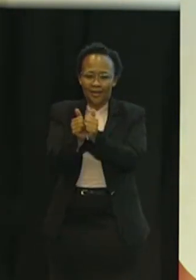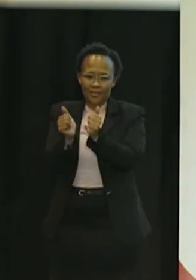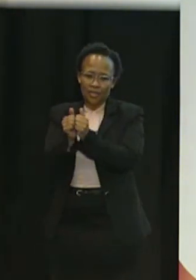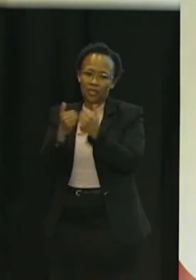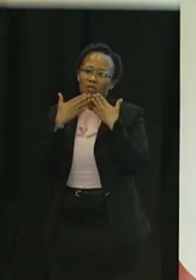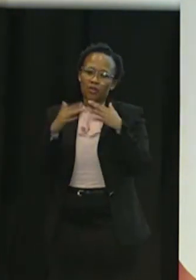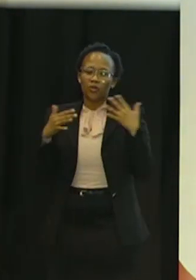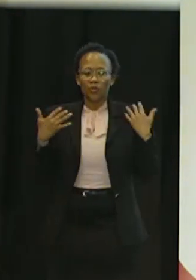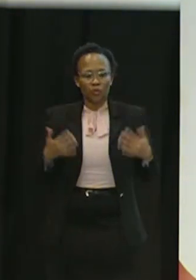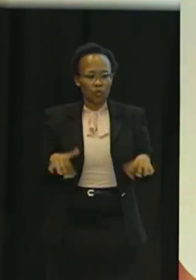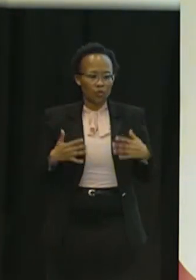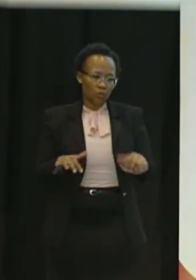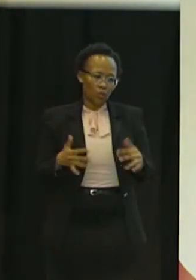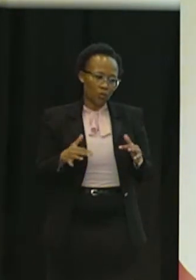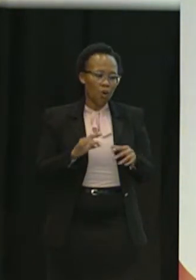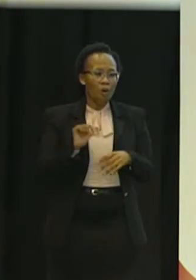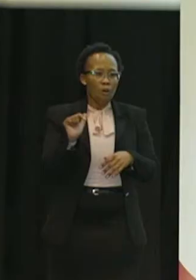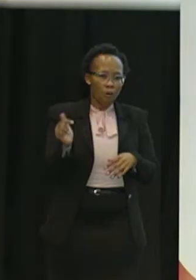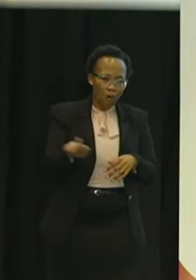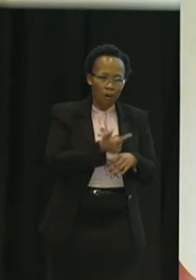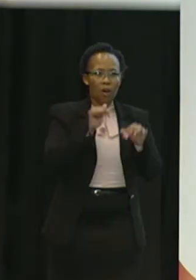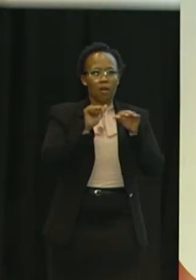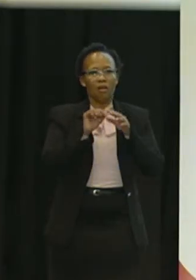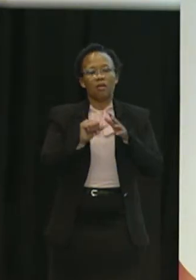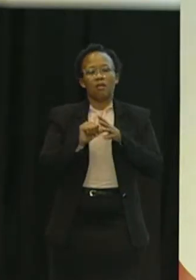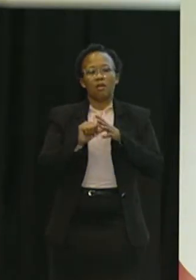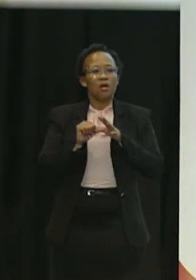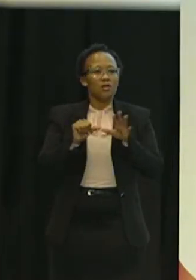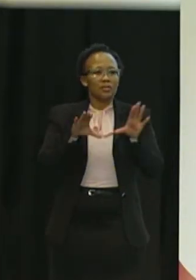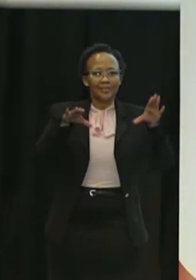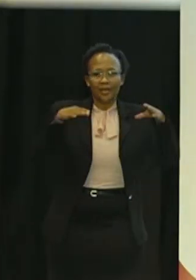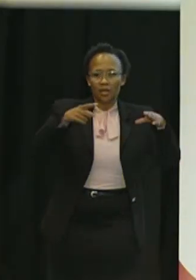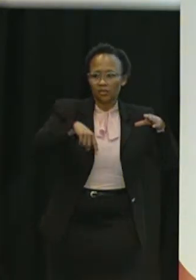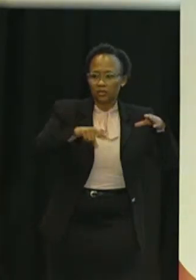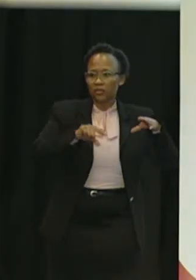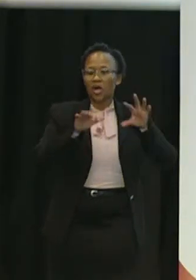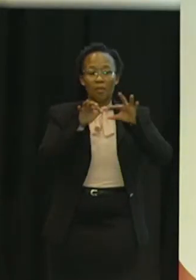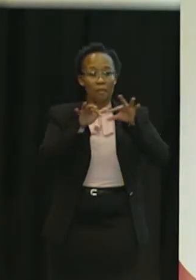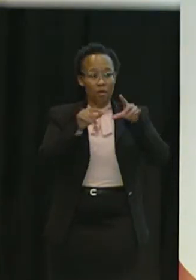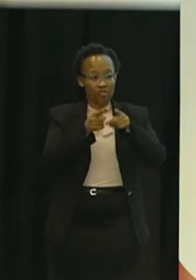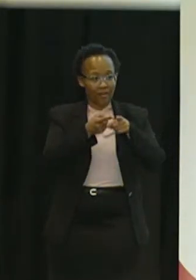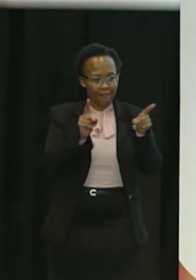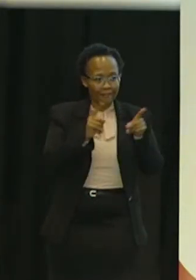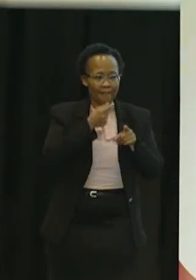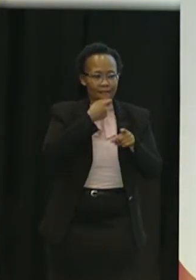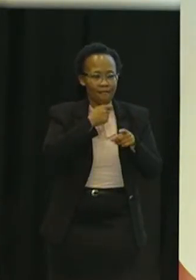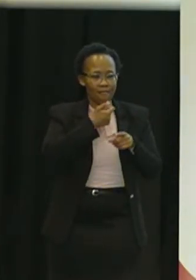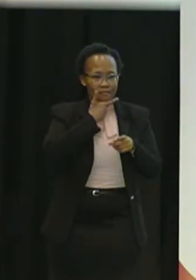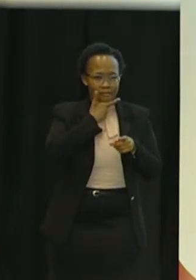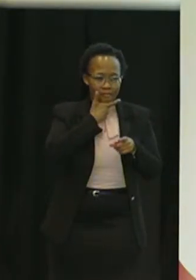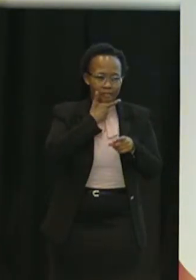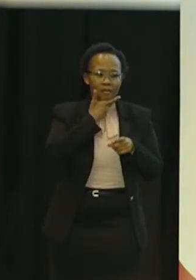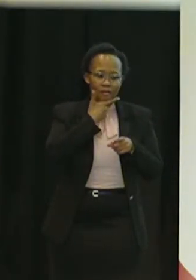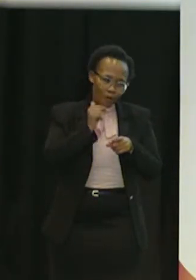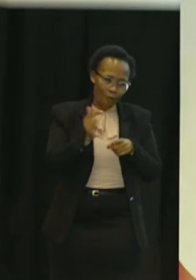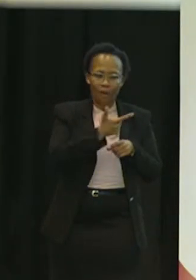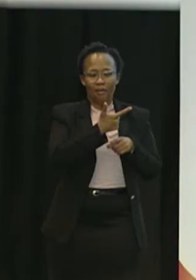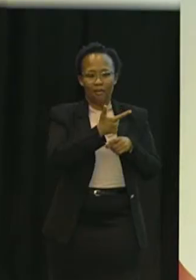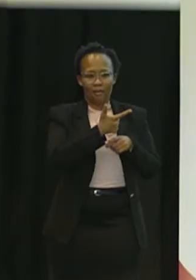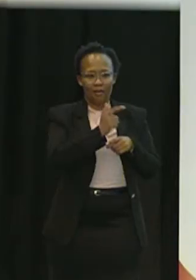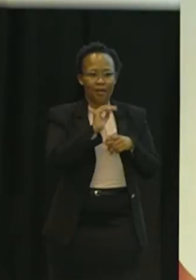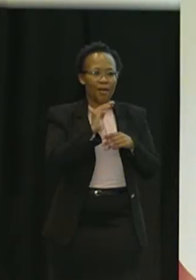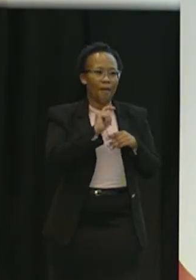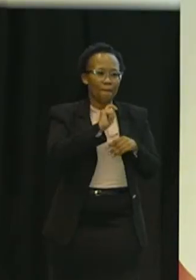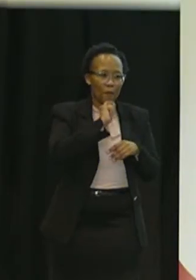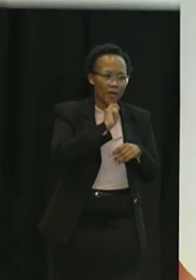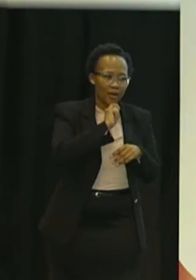and AFSA, and all our key population sectors and other esteemed delegates. Good morning. I'm really pleased to